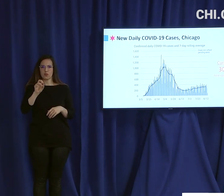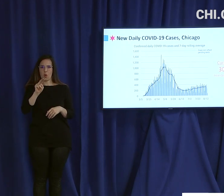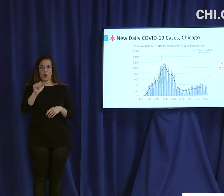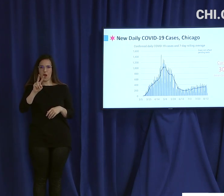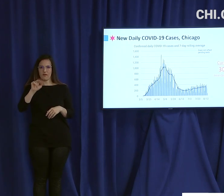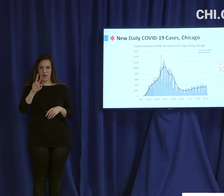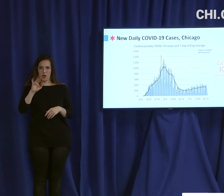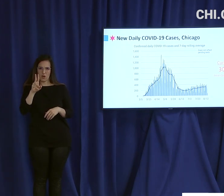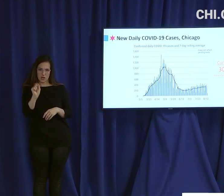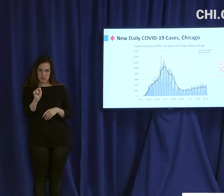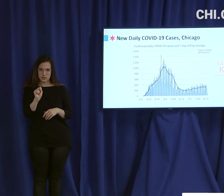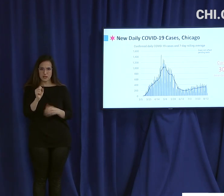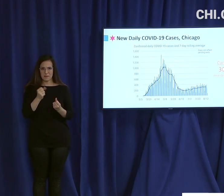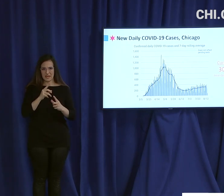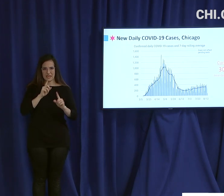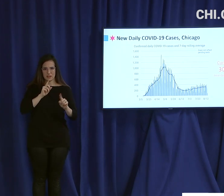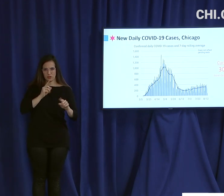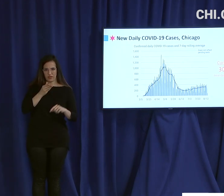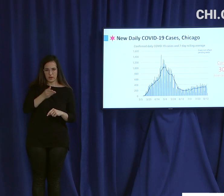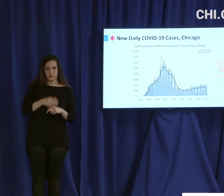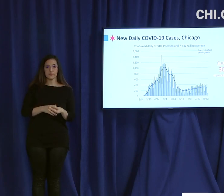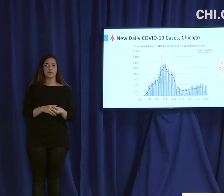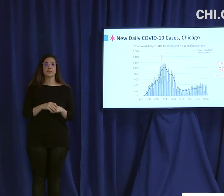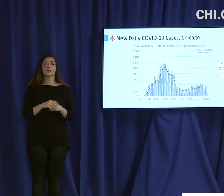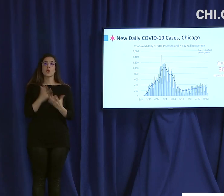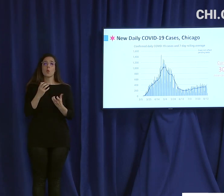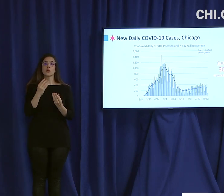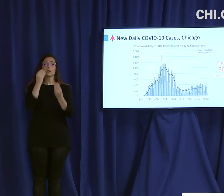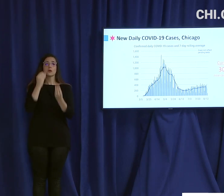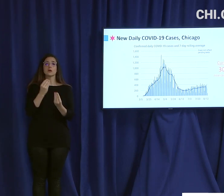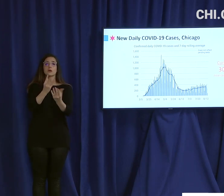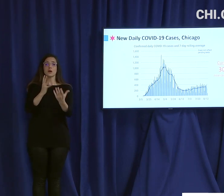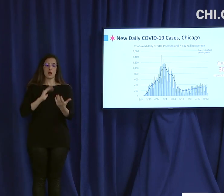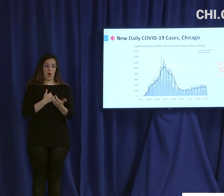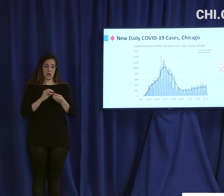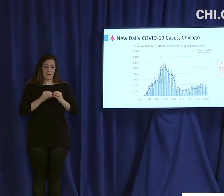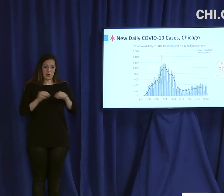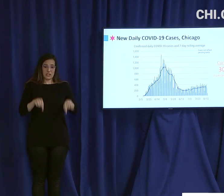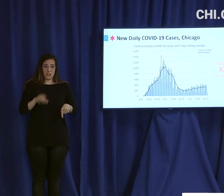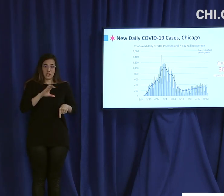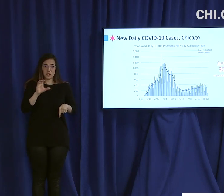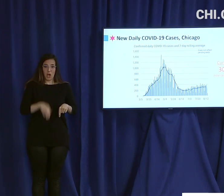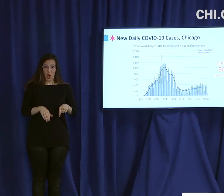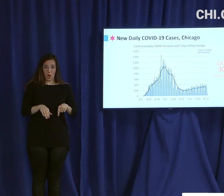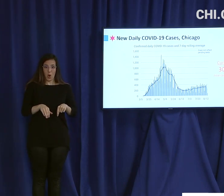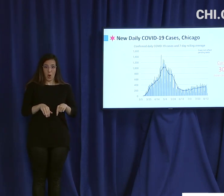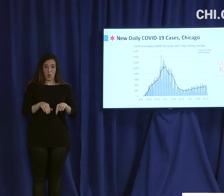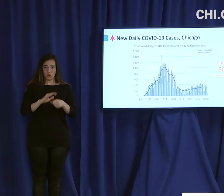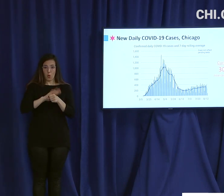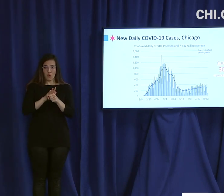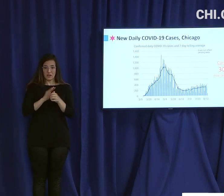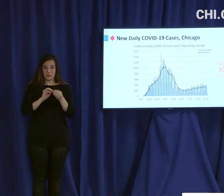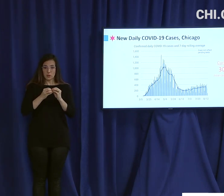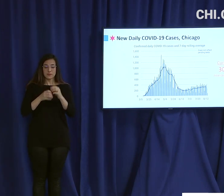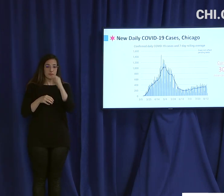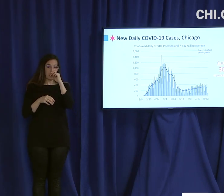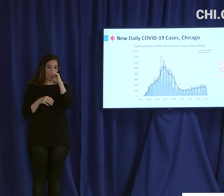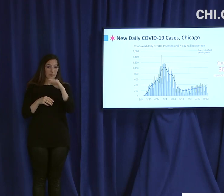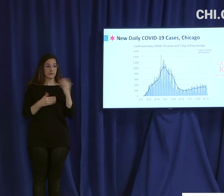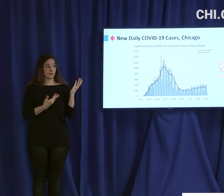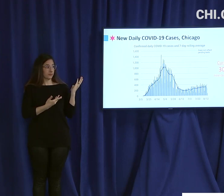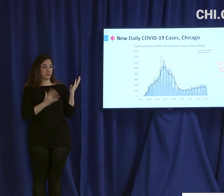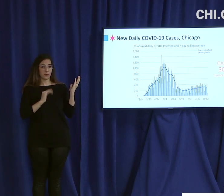I want to also give an update on what our numbers are looking like here in Chicago. You can see here the overall graph